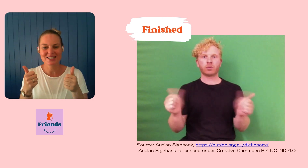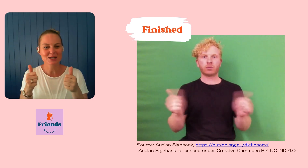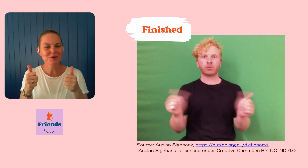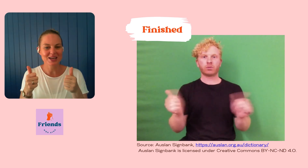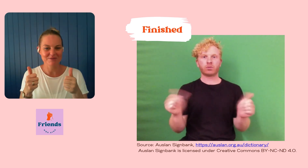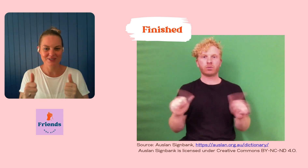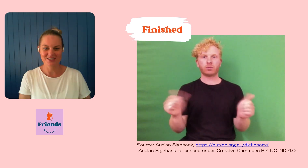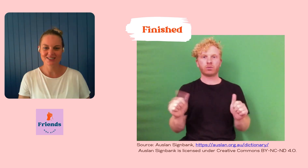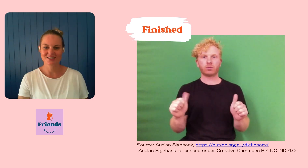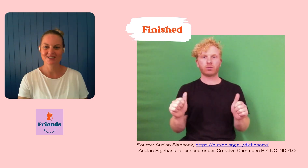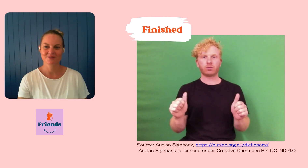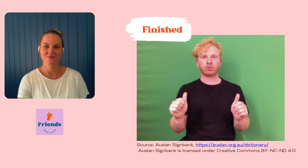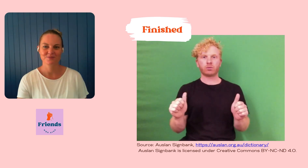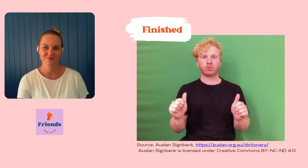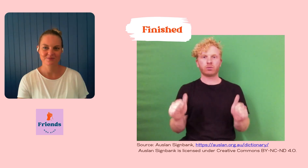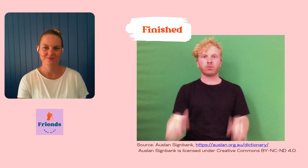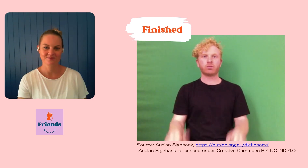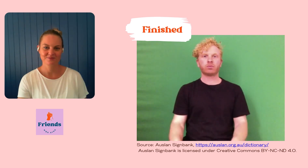the emphasis.